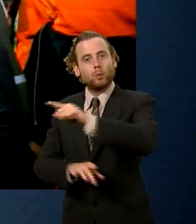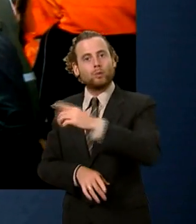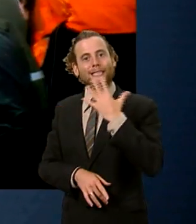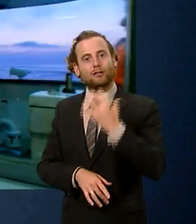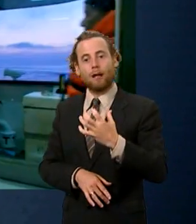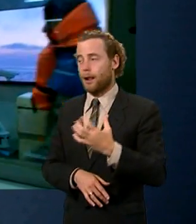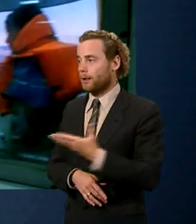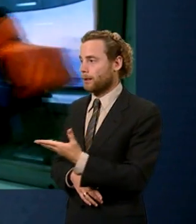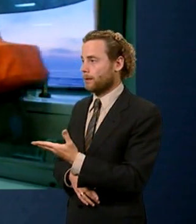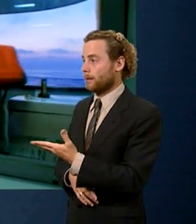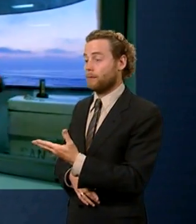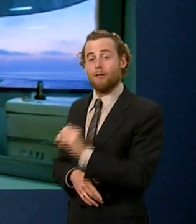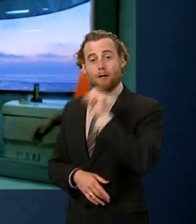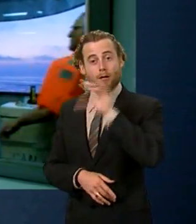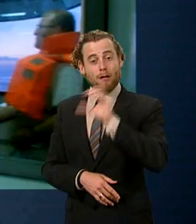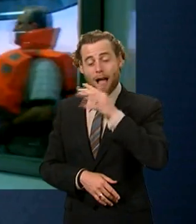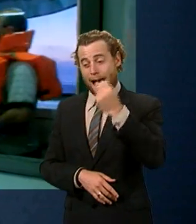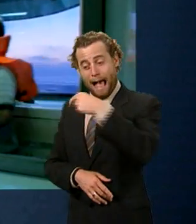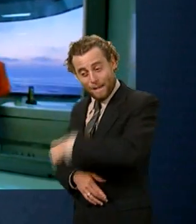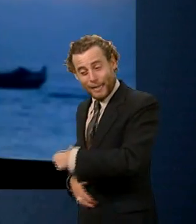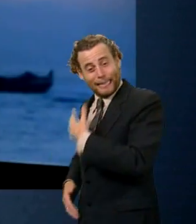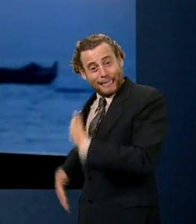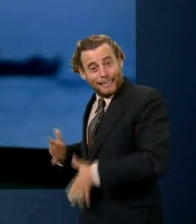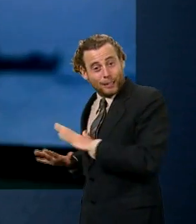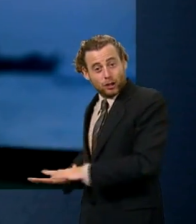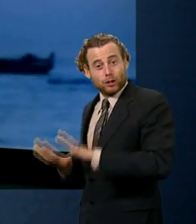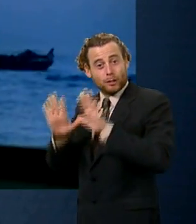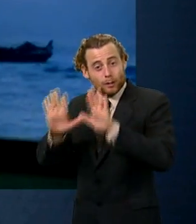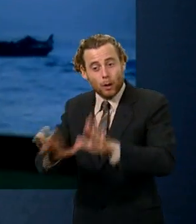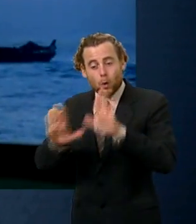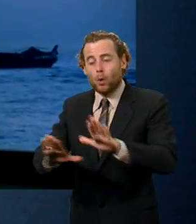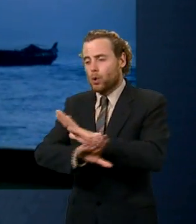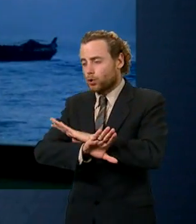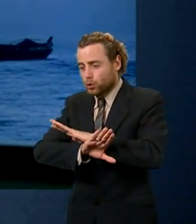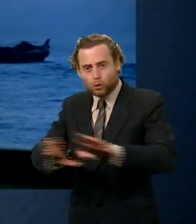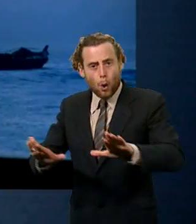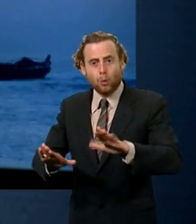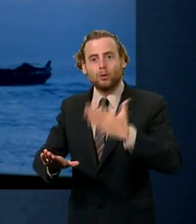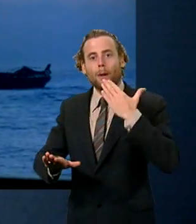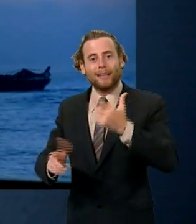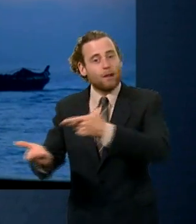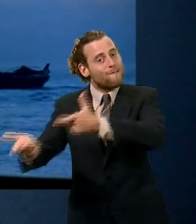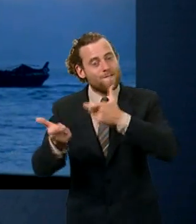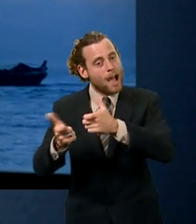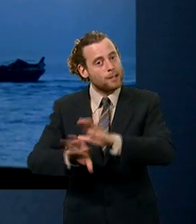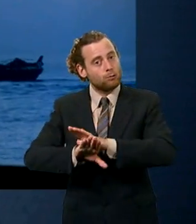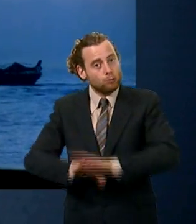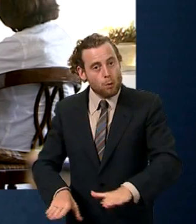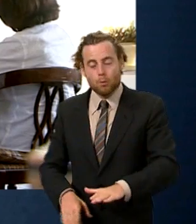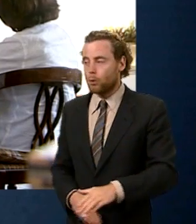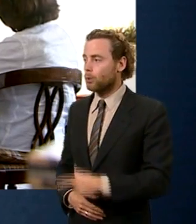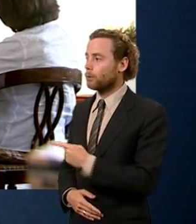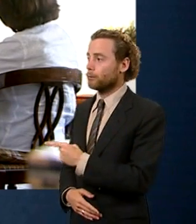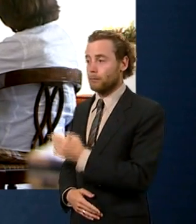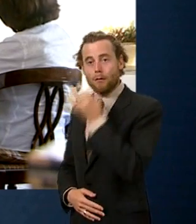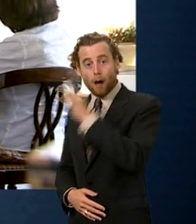civilians taking care of injured people. Don't use violence. 9 people died, but was it